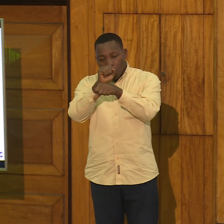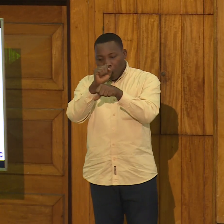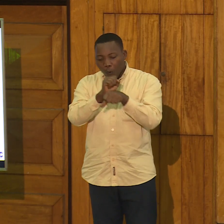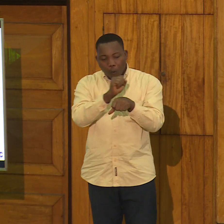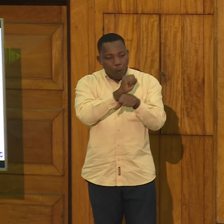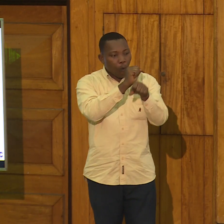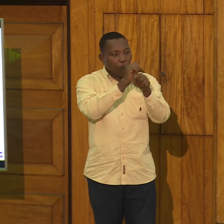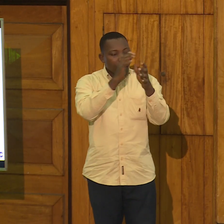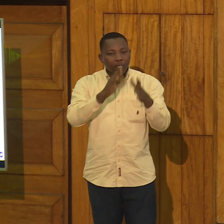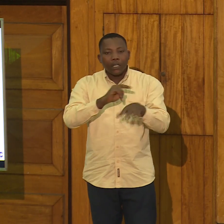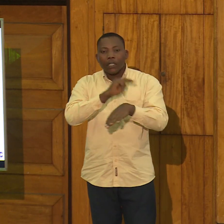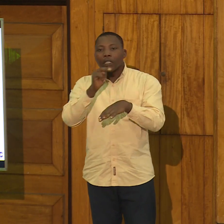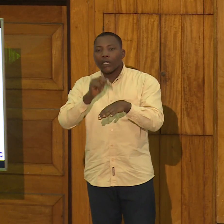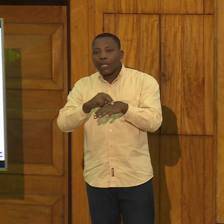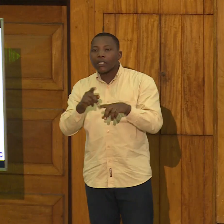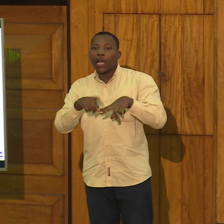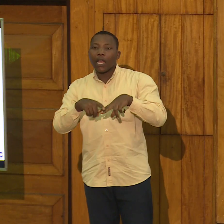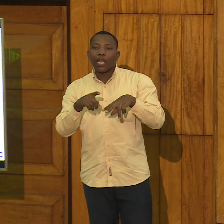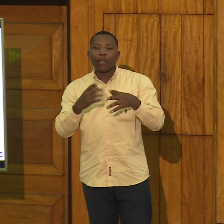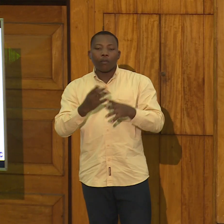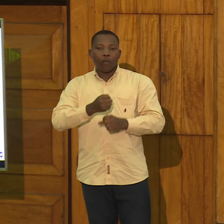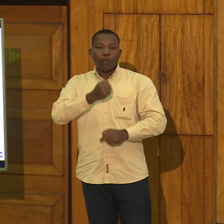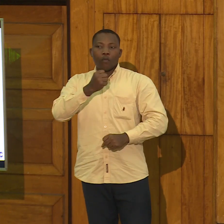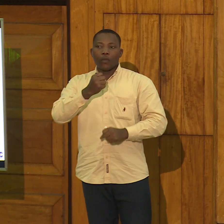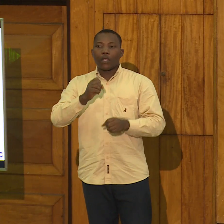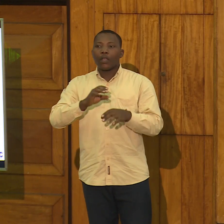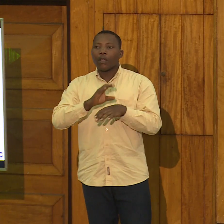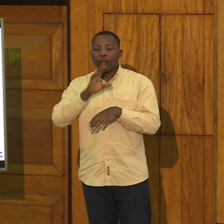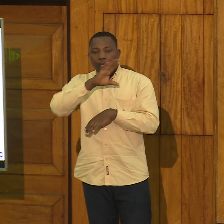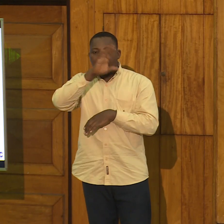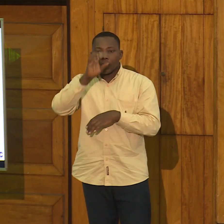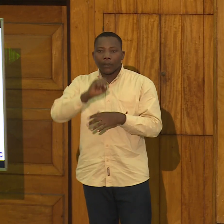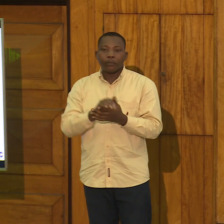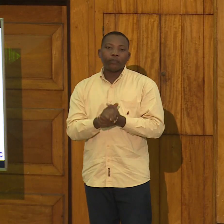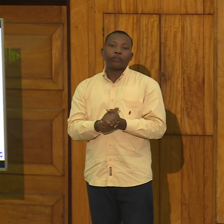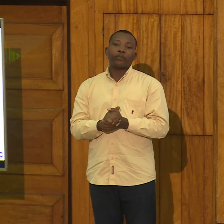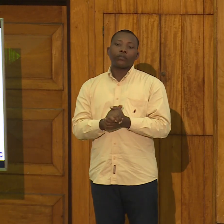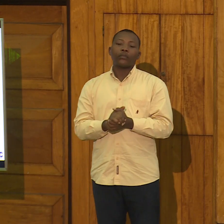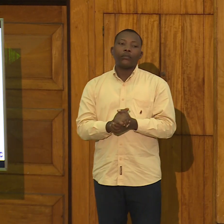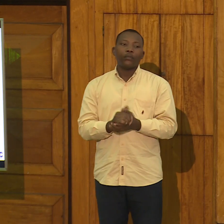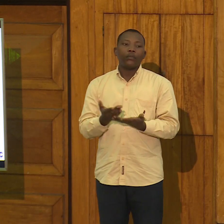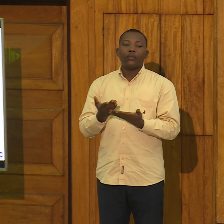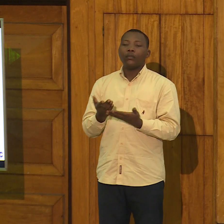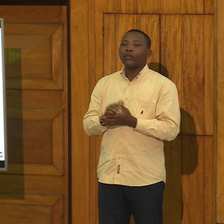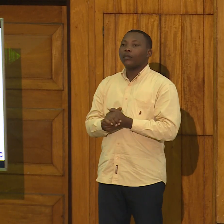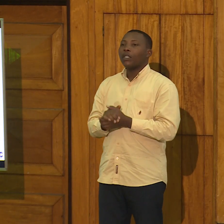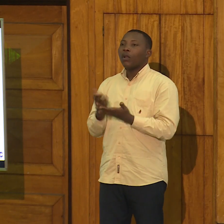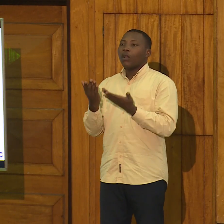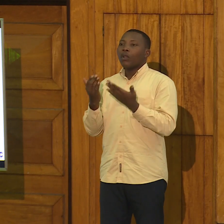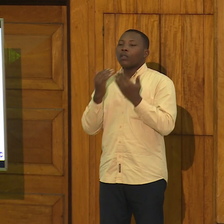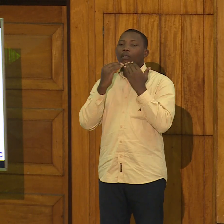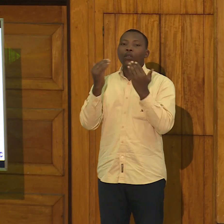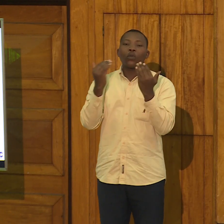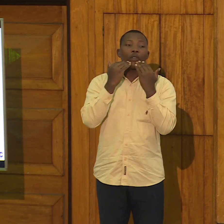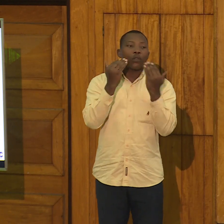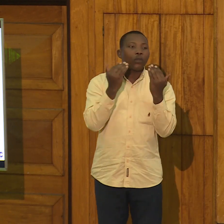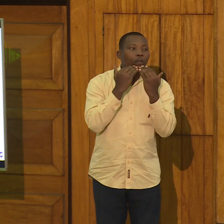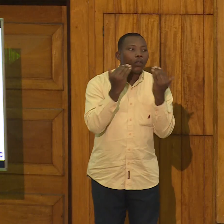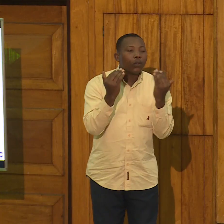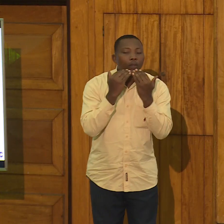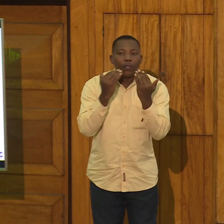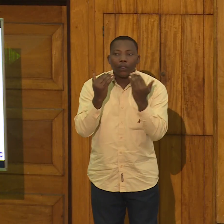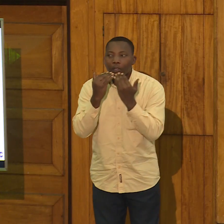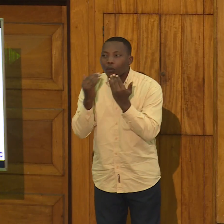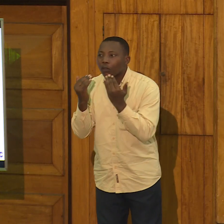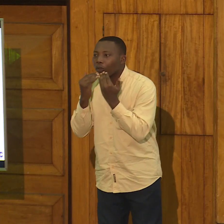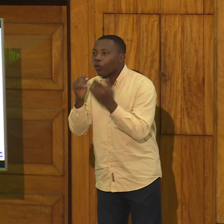National AIDS Council. Let me also recognize leaders from ZNNP Plus who are among us. I want to recognize you for coming